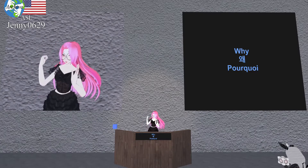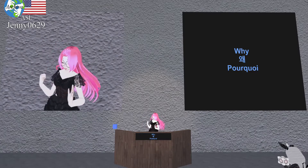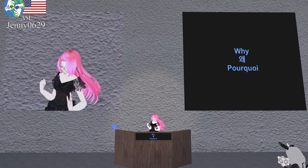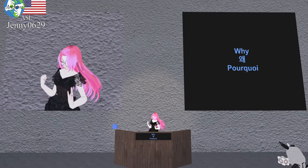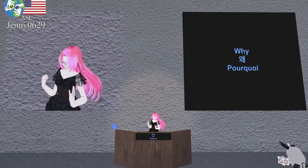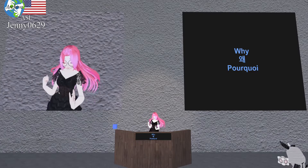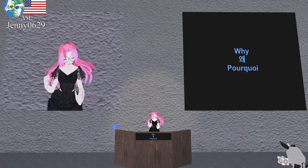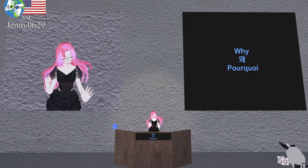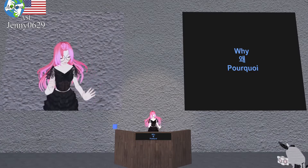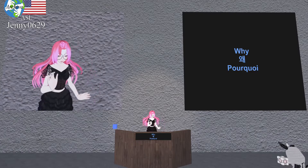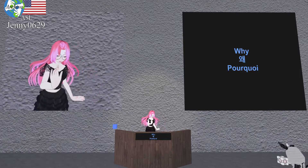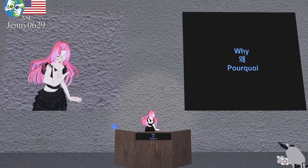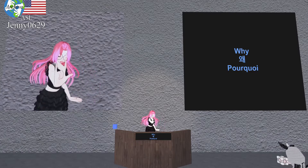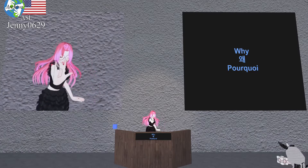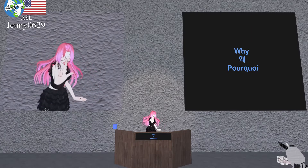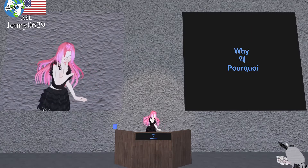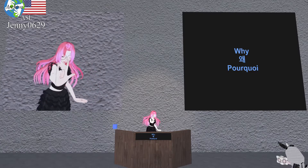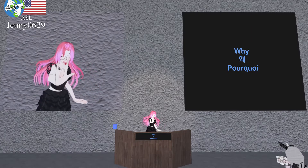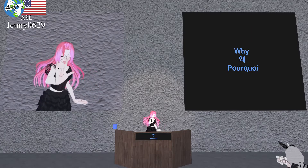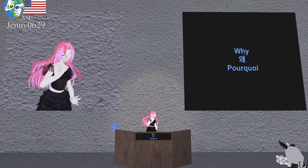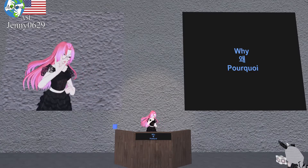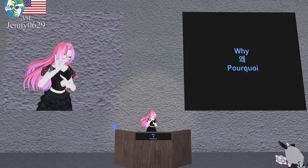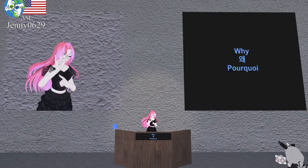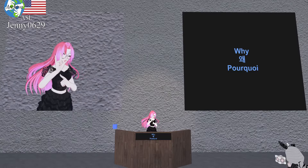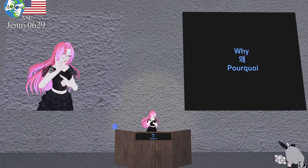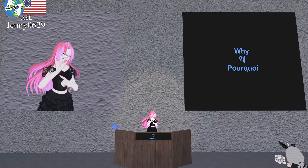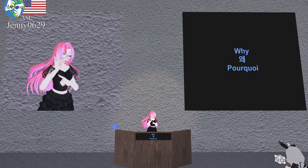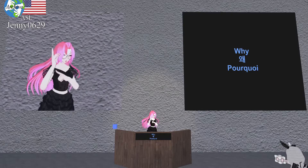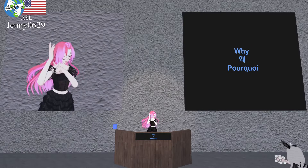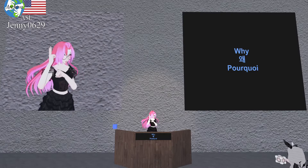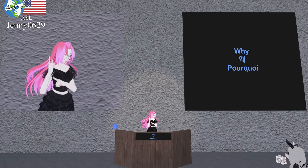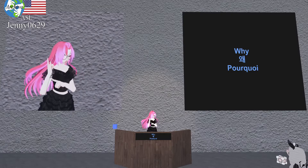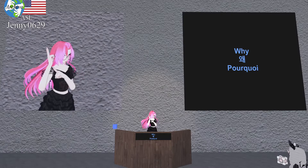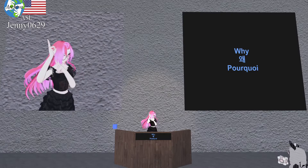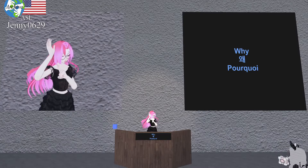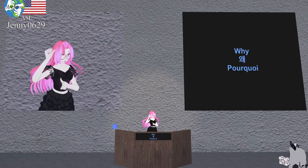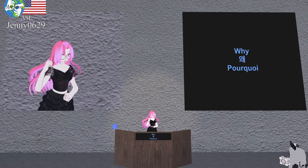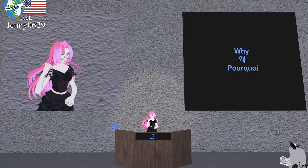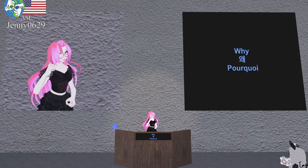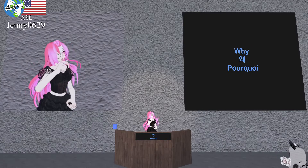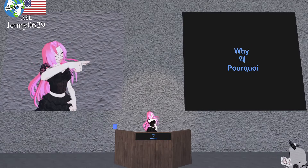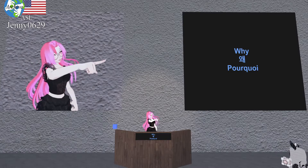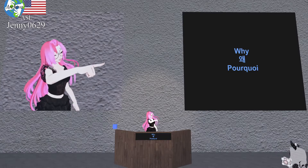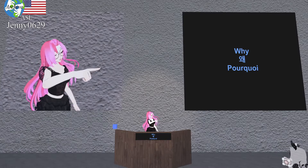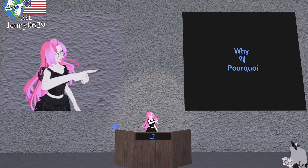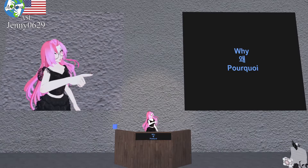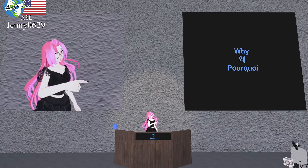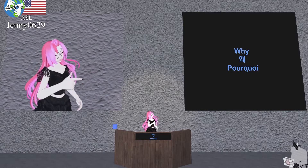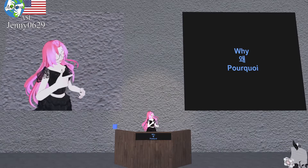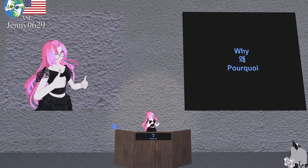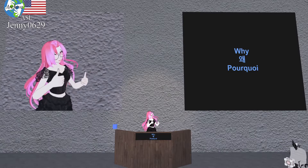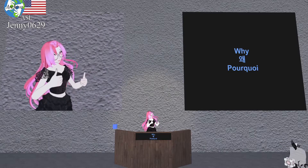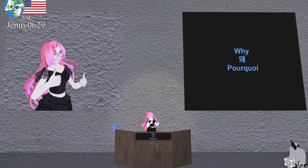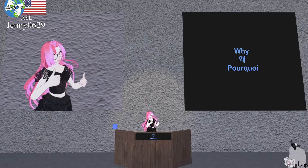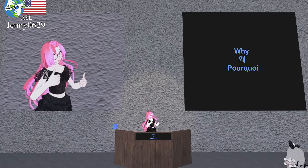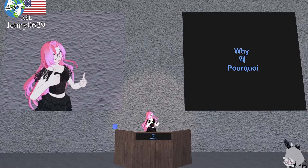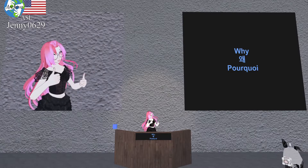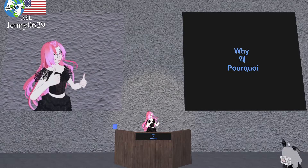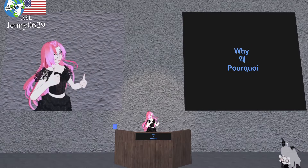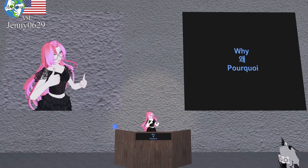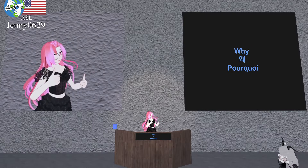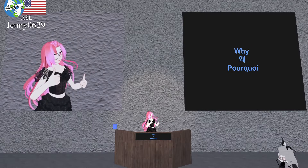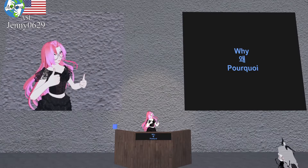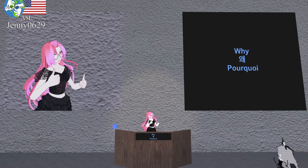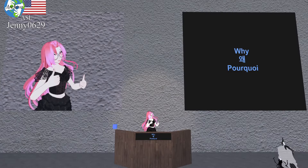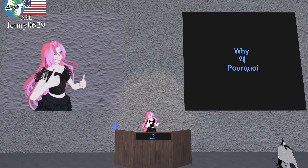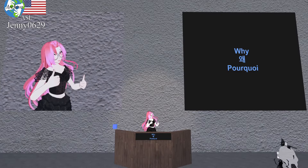down. Y. Right? So it's fine to use a rock and roll or thumb. What's that? Is that a